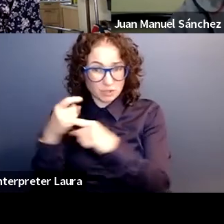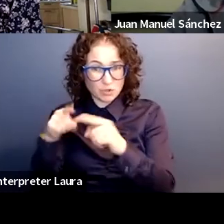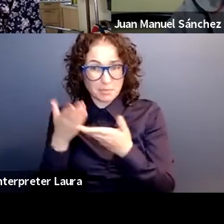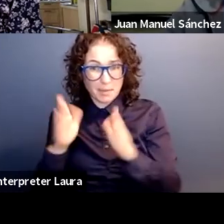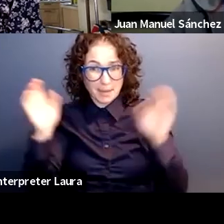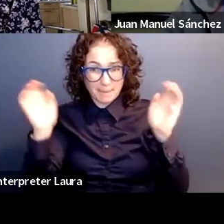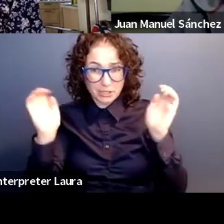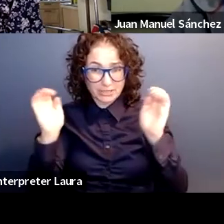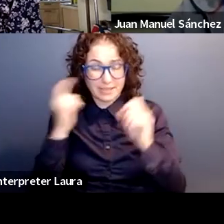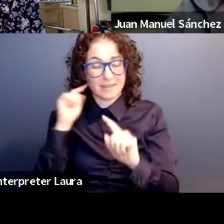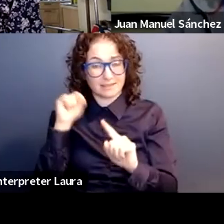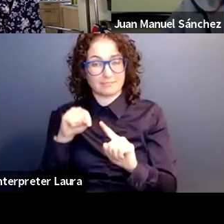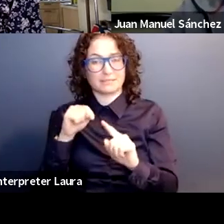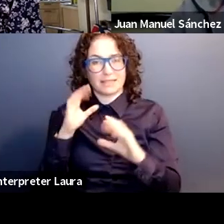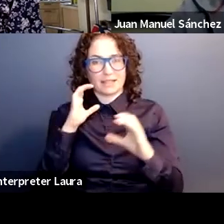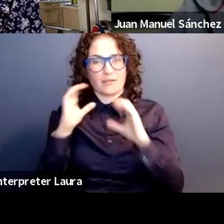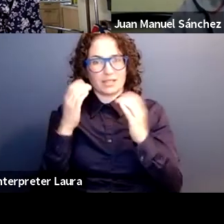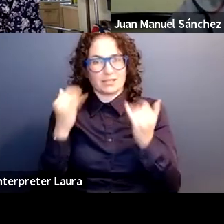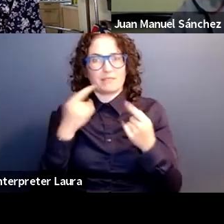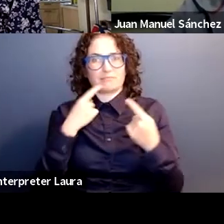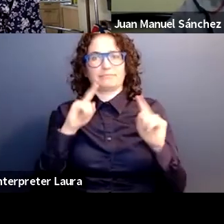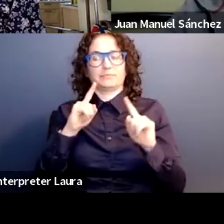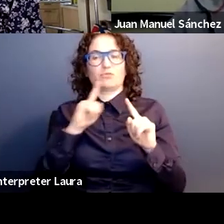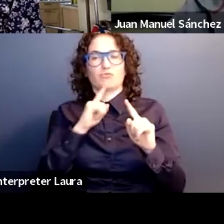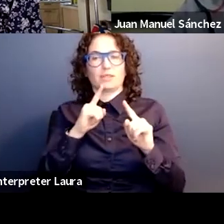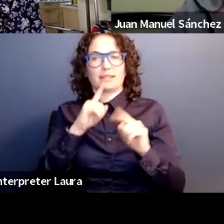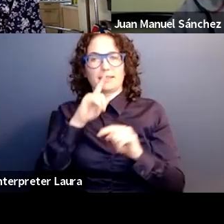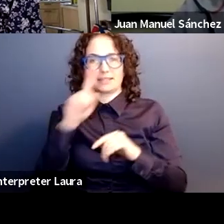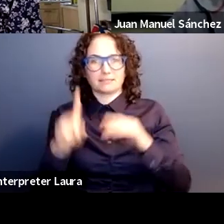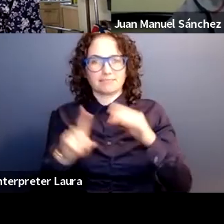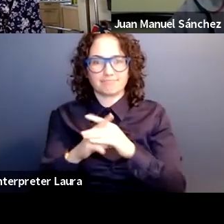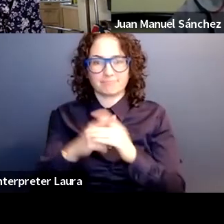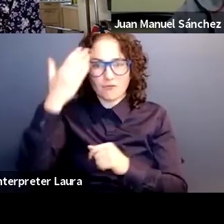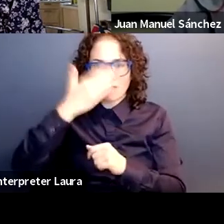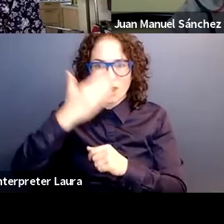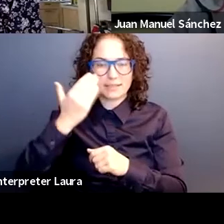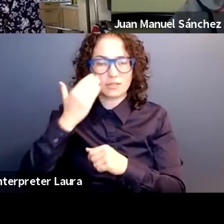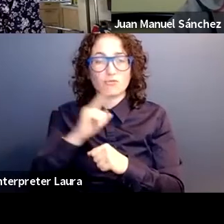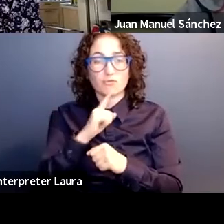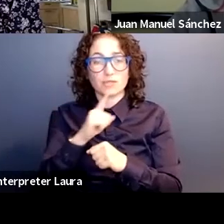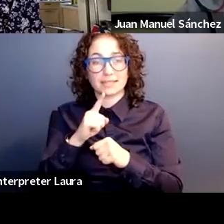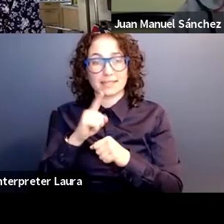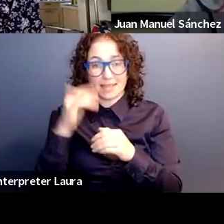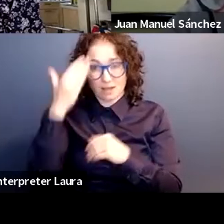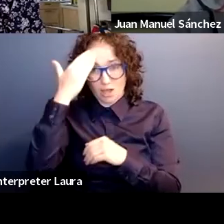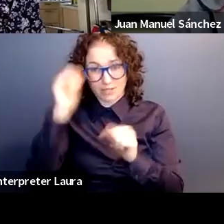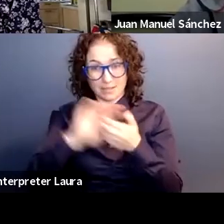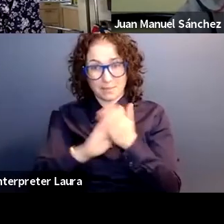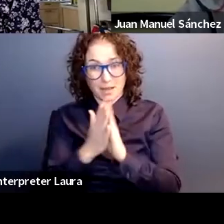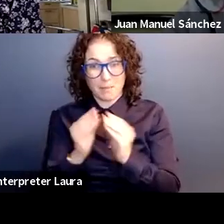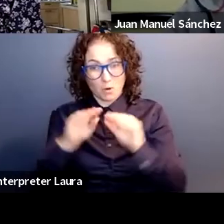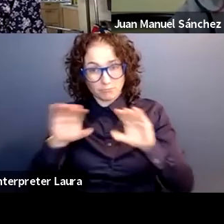think this conversation has been brought to the forefront, and we need to really take that knowledge and put it into action by making our programs more